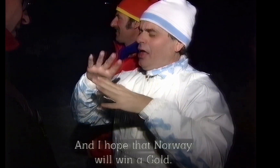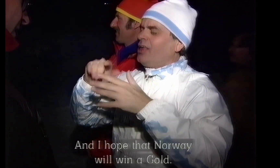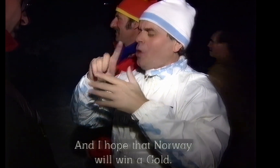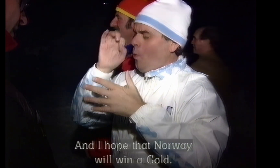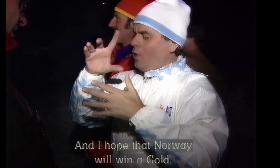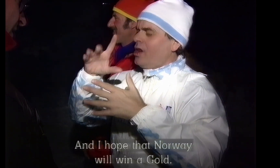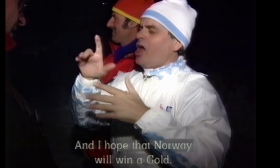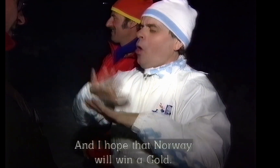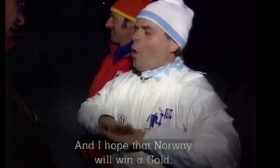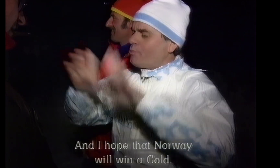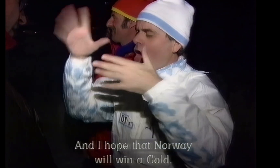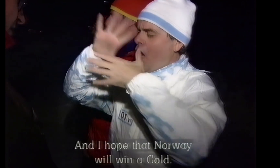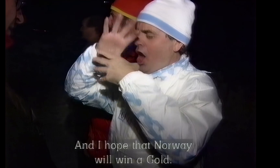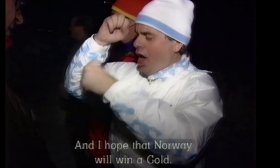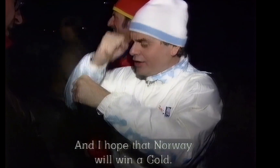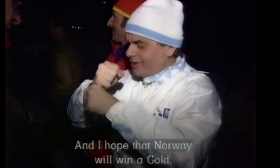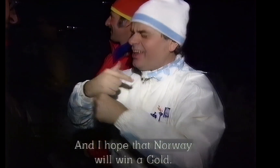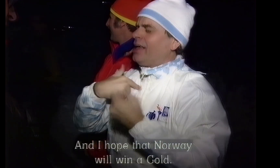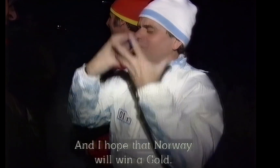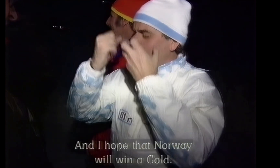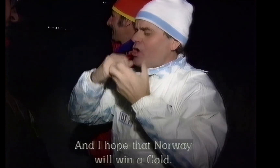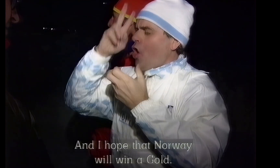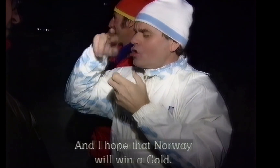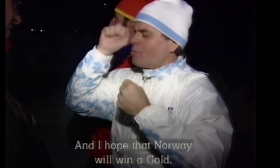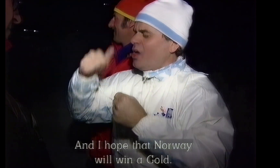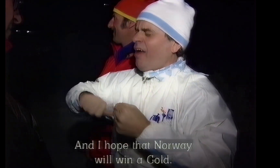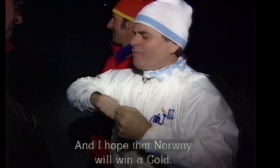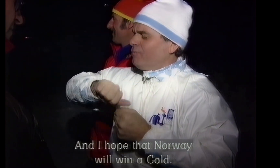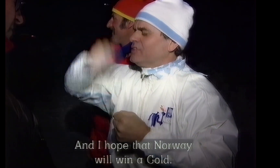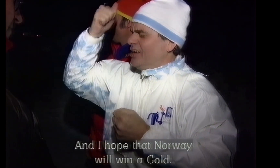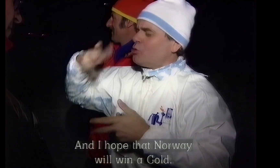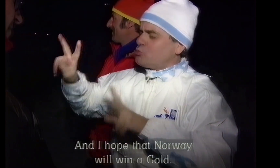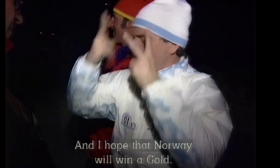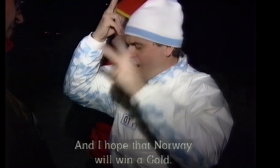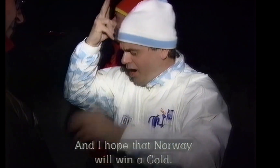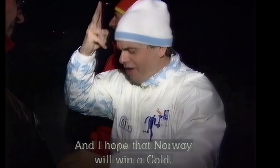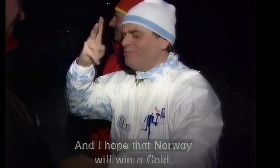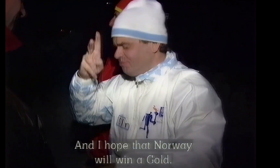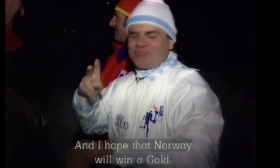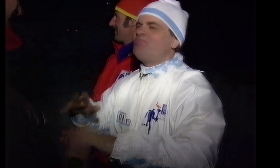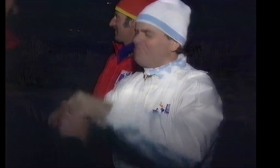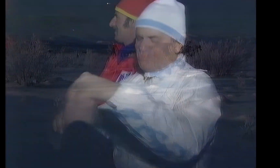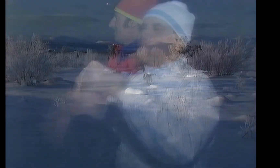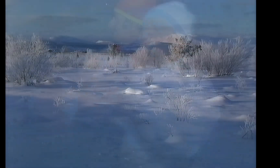And I hope that Norway will win a gold.